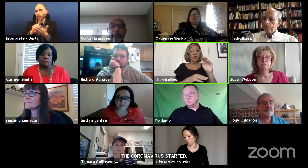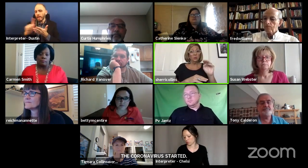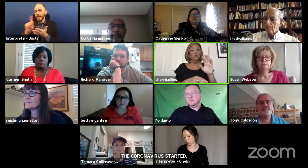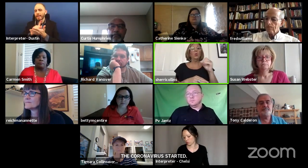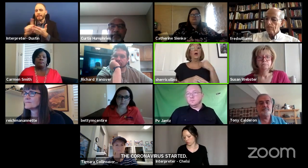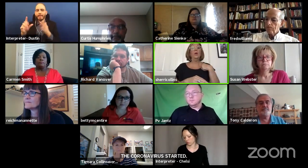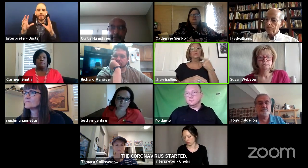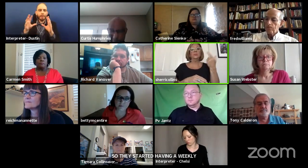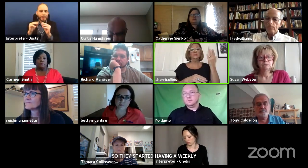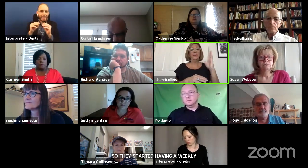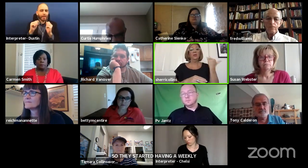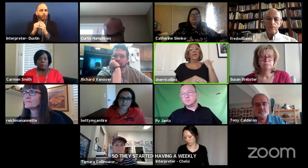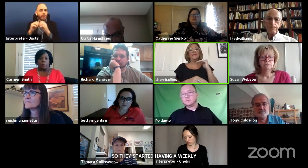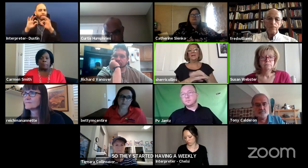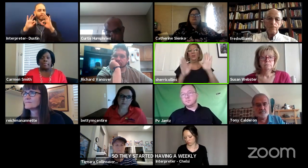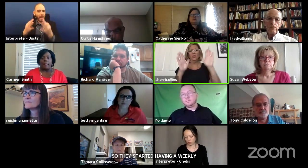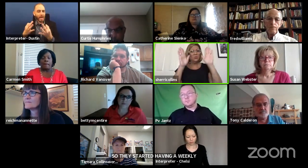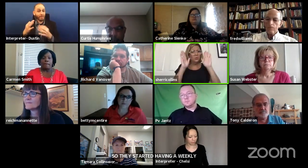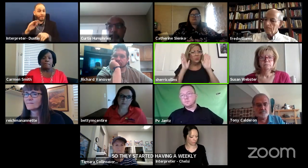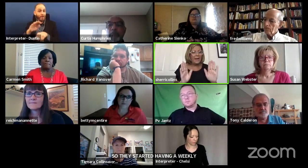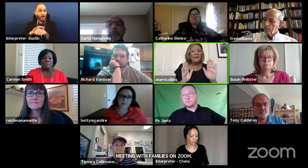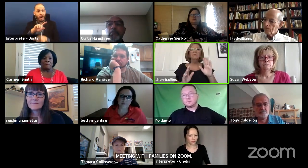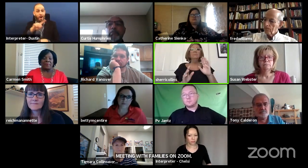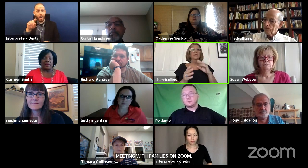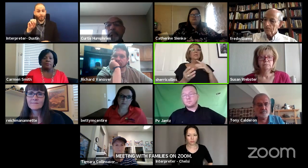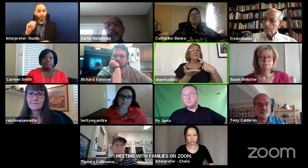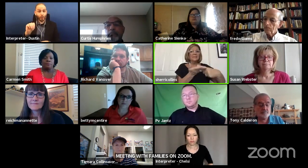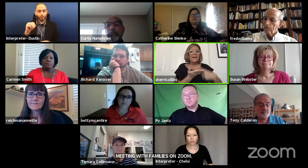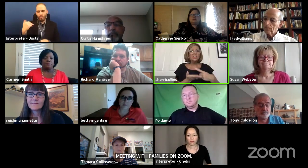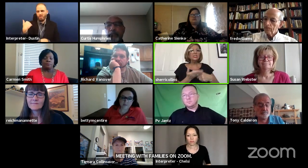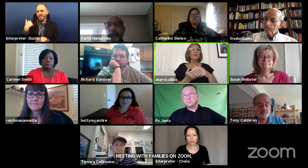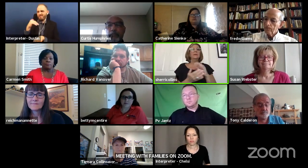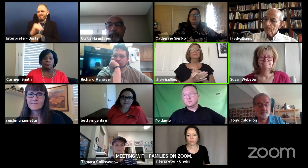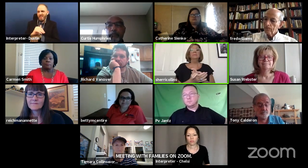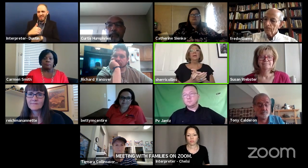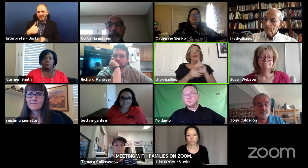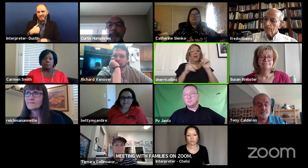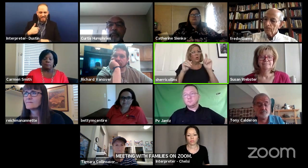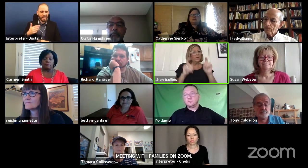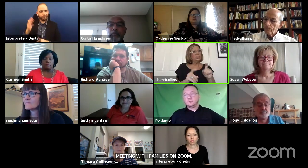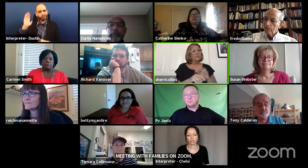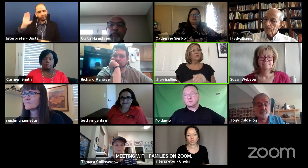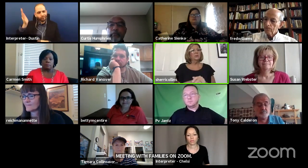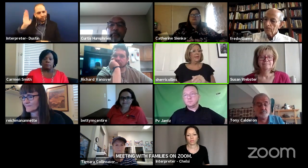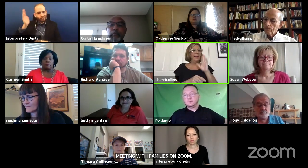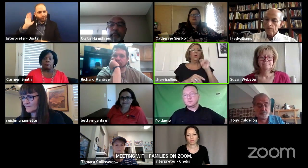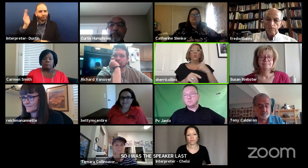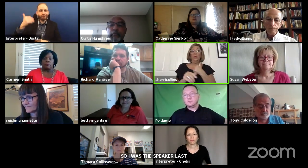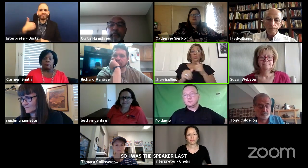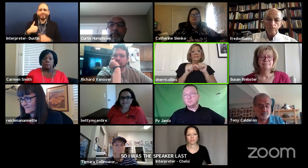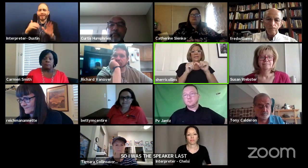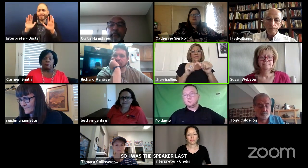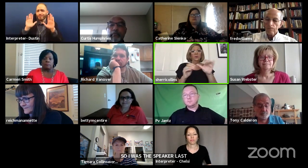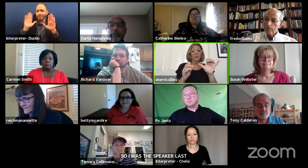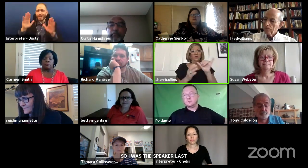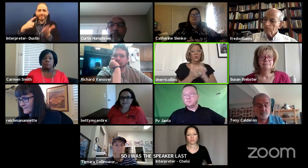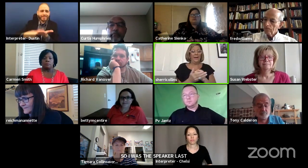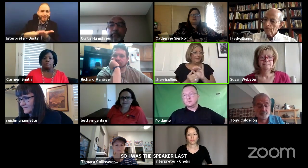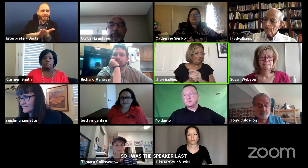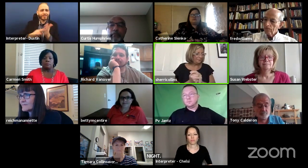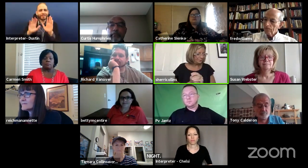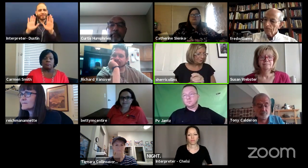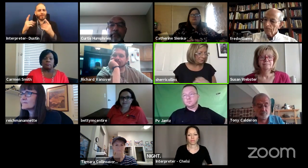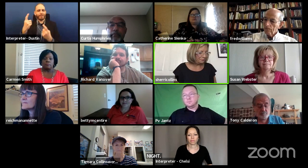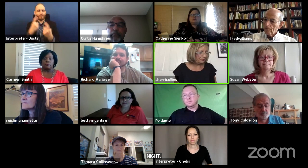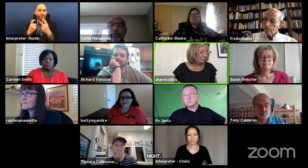on Zoom. So I was the speaker last night. Great discussion and questions, and I hope we will continue to do